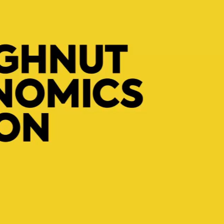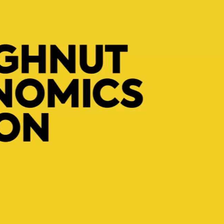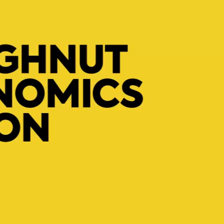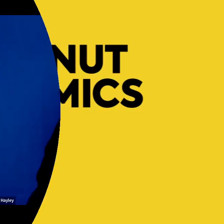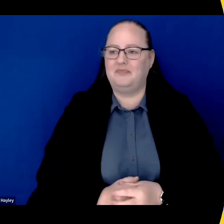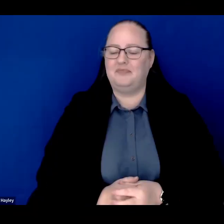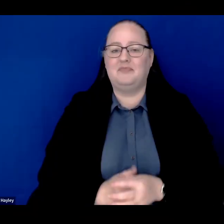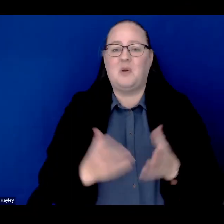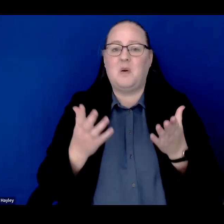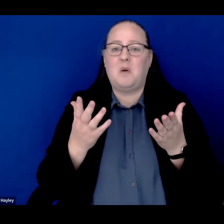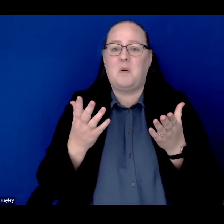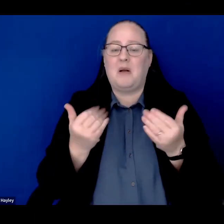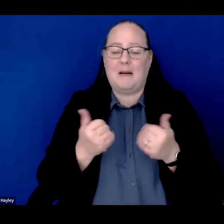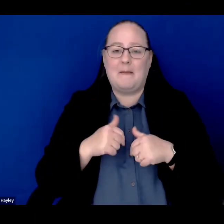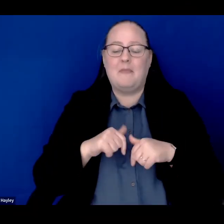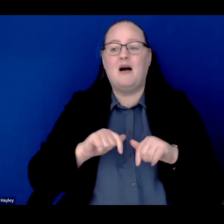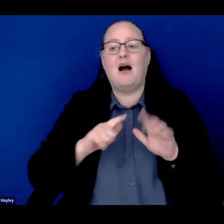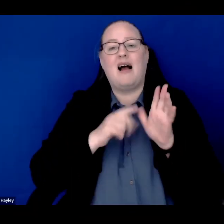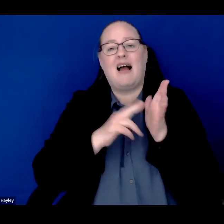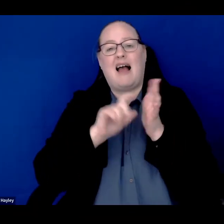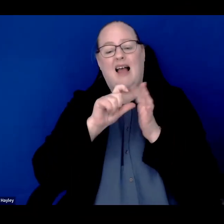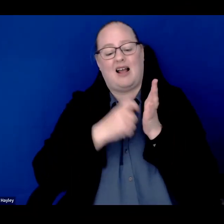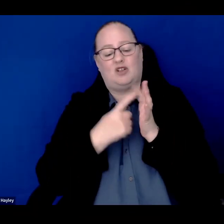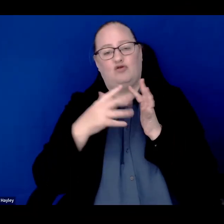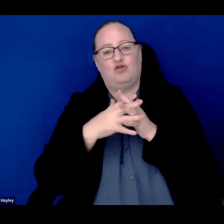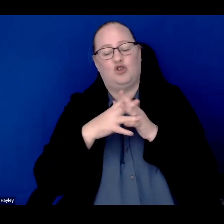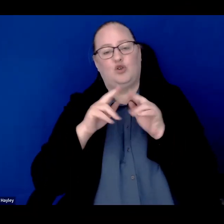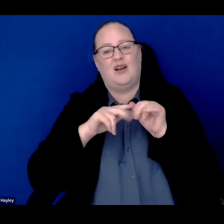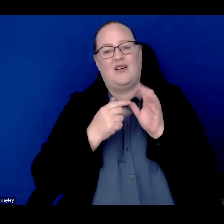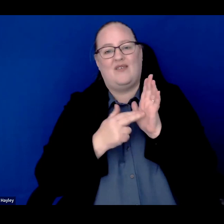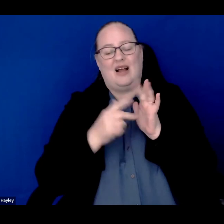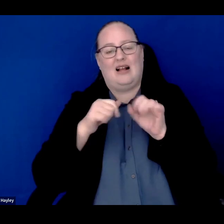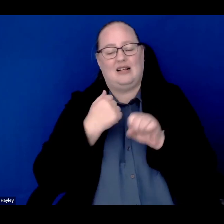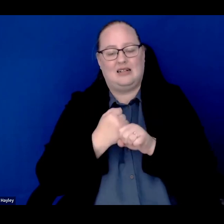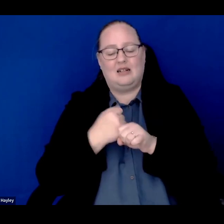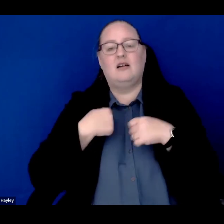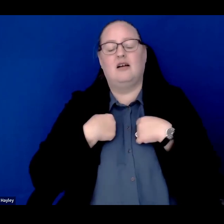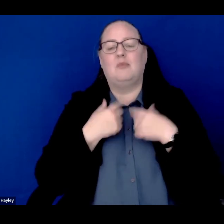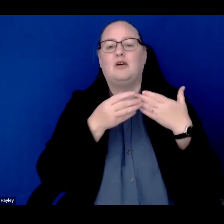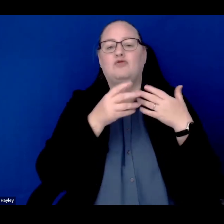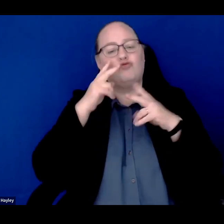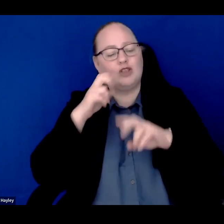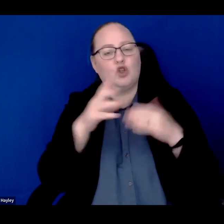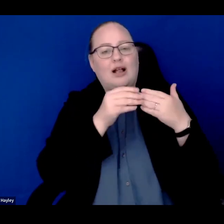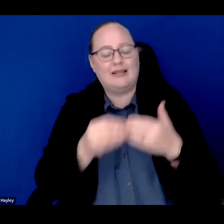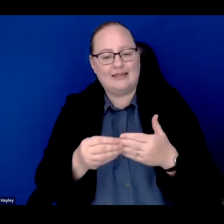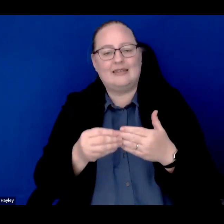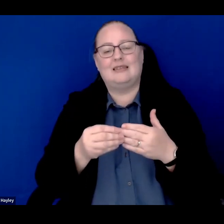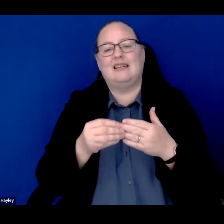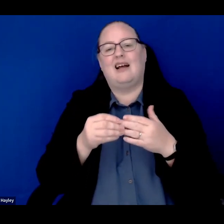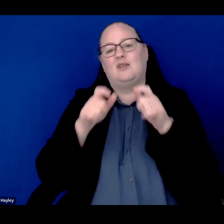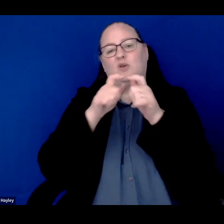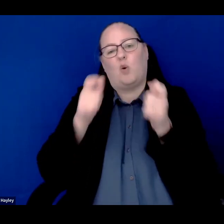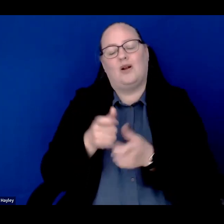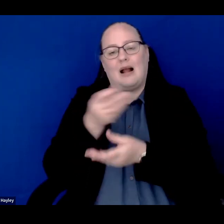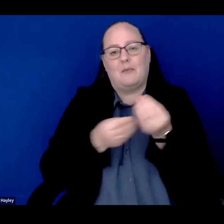So welcome. I'm Andrew Fanning, Research and Data Analysis Lead at Doughnut Economics Action Lab. Thank you so much for joining this